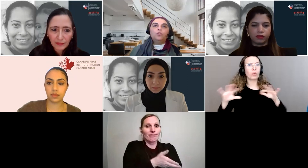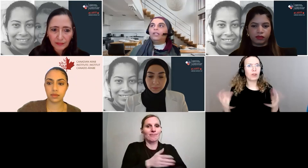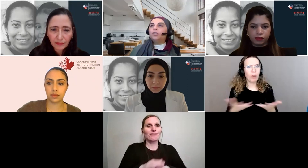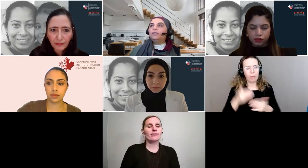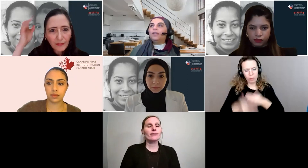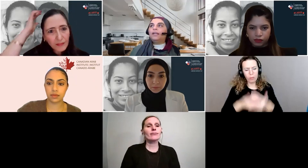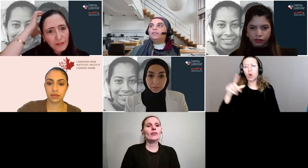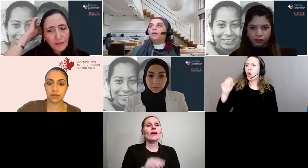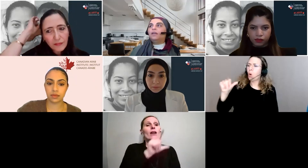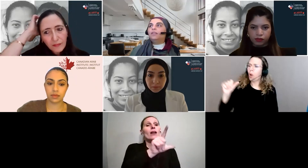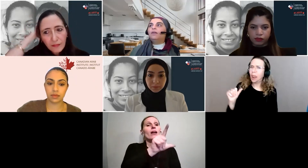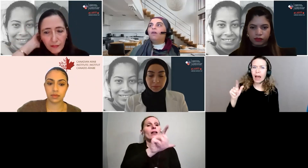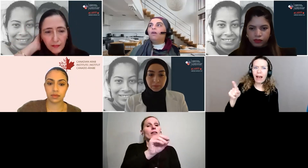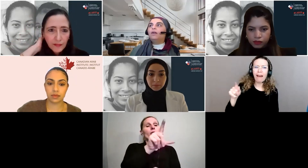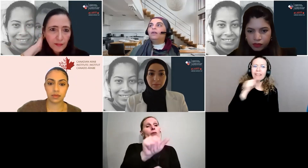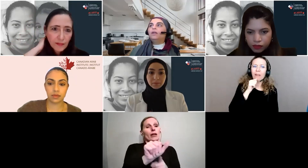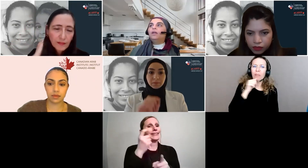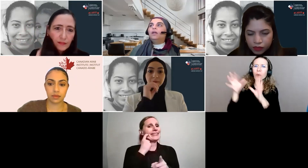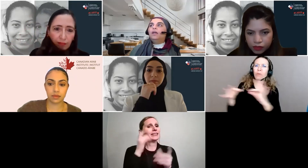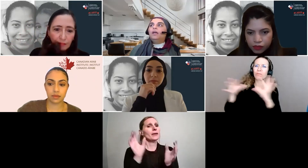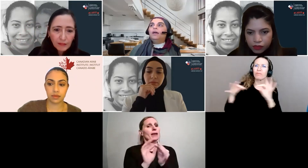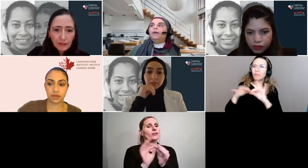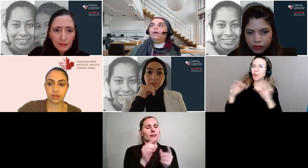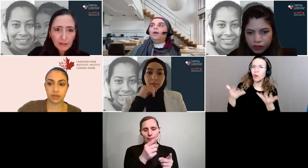Lola, you mentioned that there are